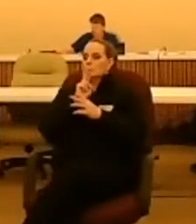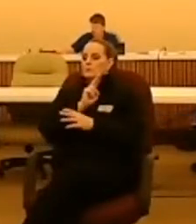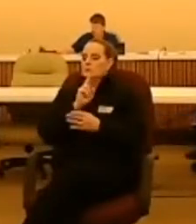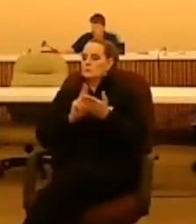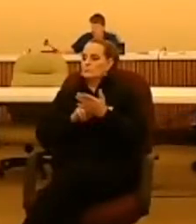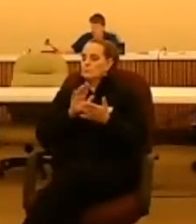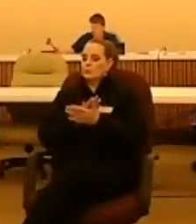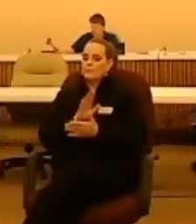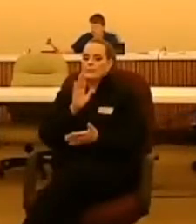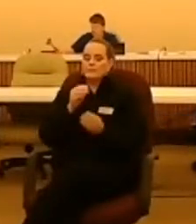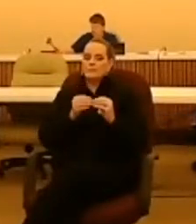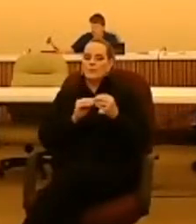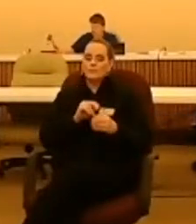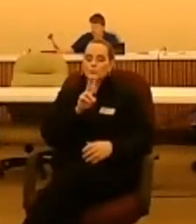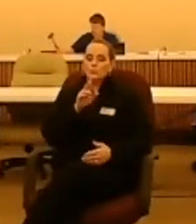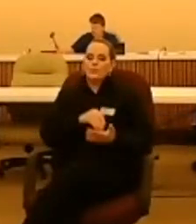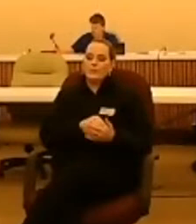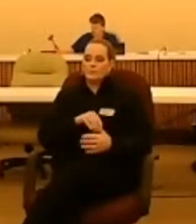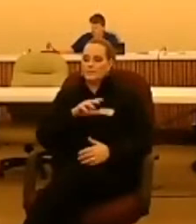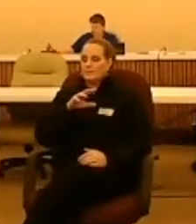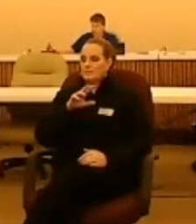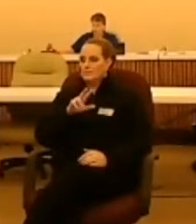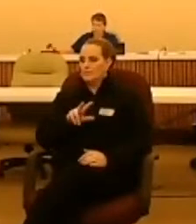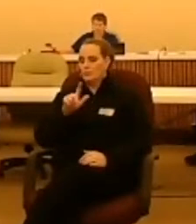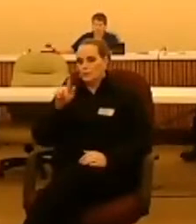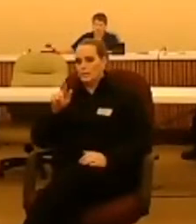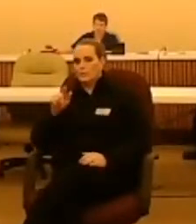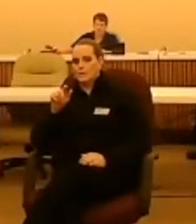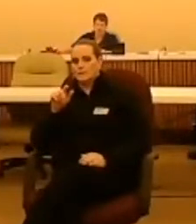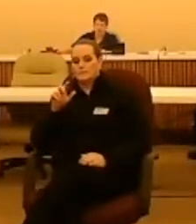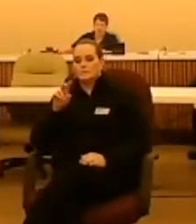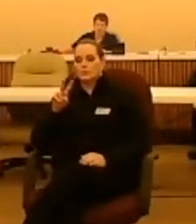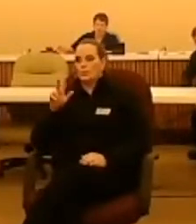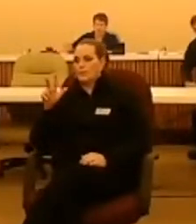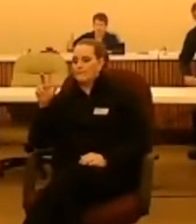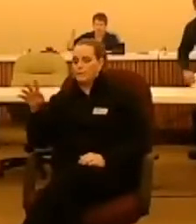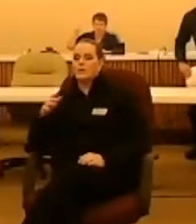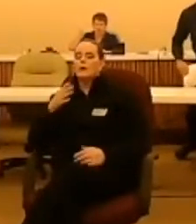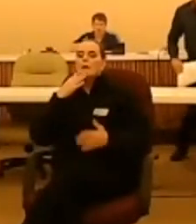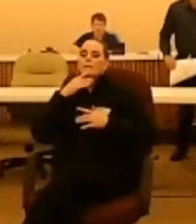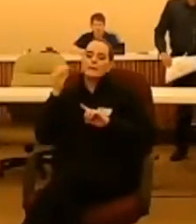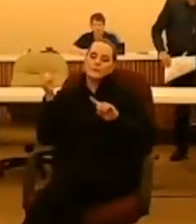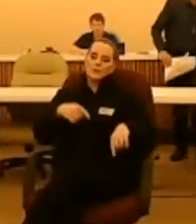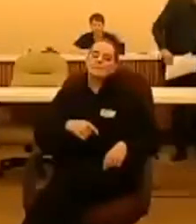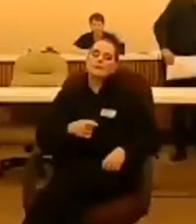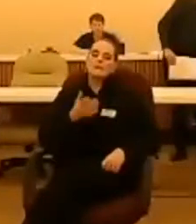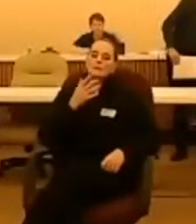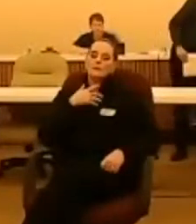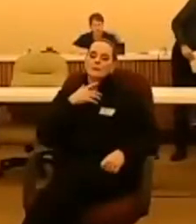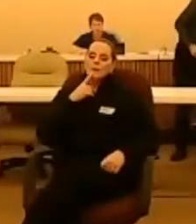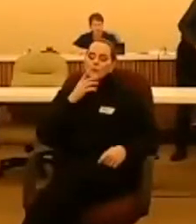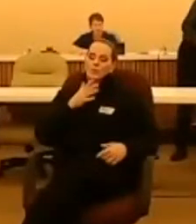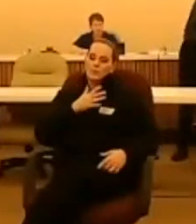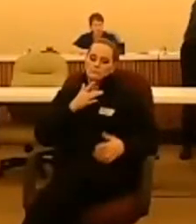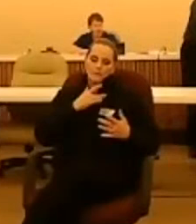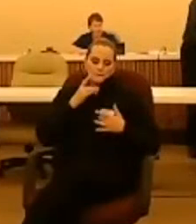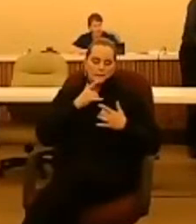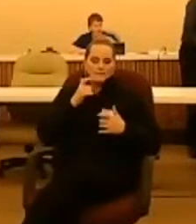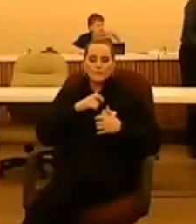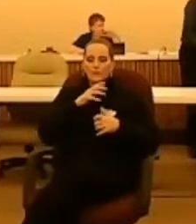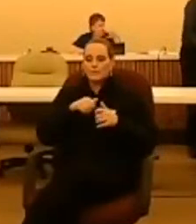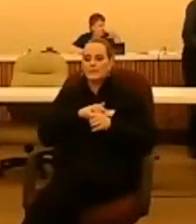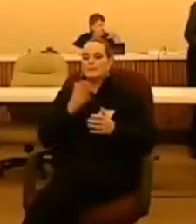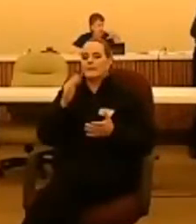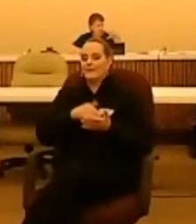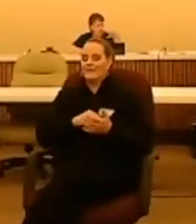number 2021-034. Thank you for coming in, gentlemen. We look forward to the updated traffic study. Again, if you guys think